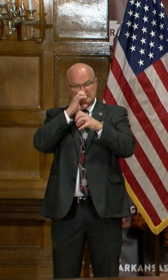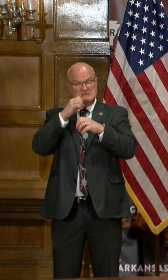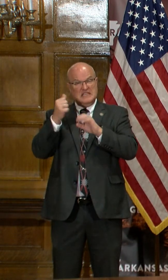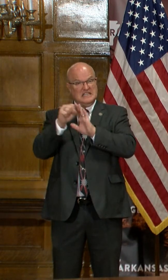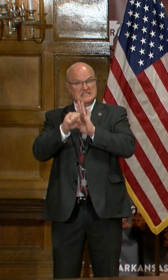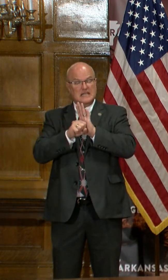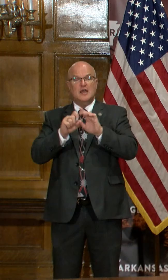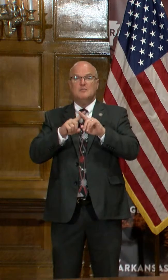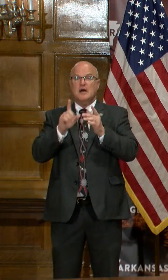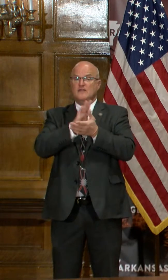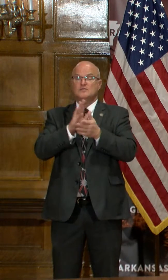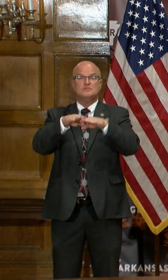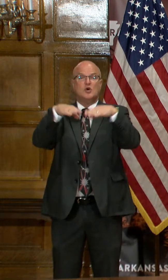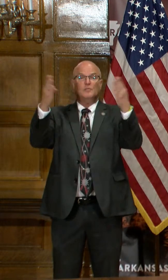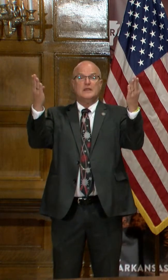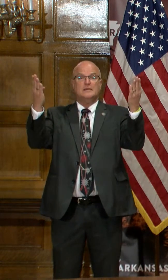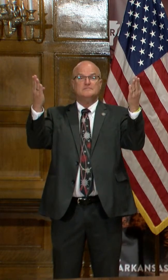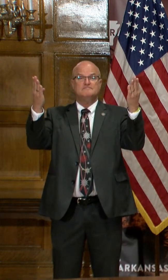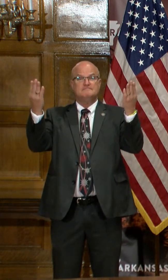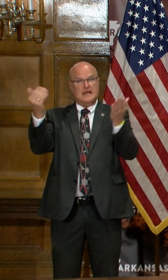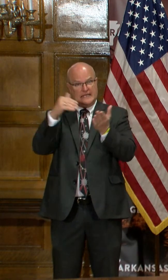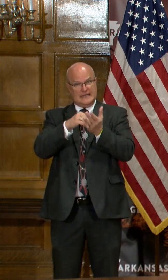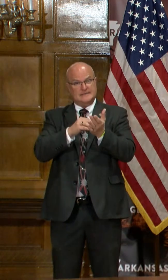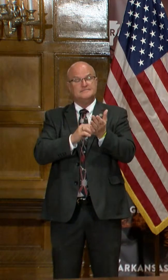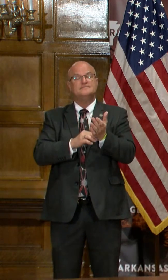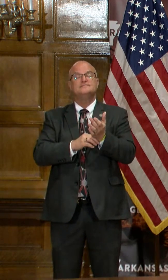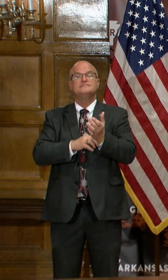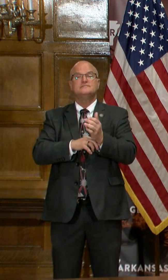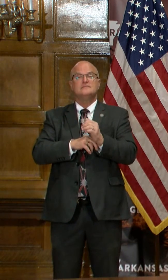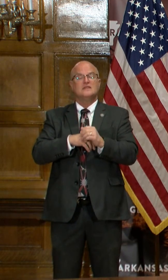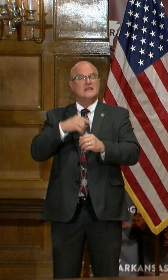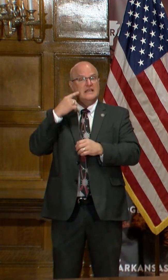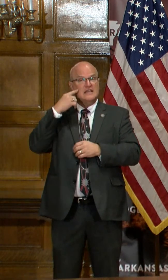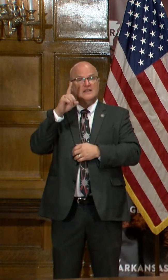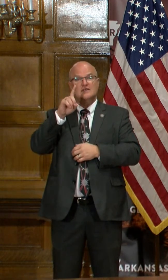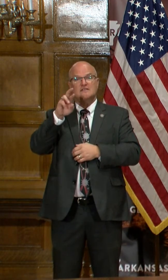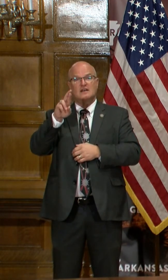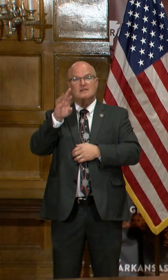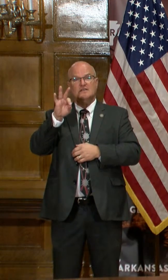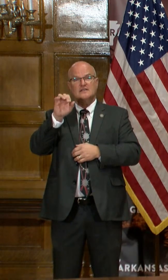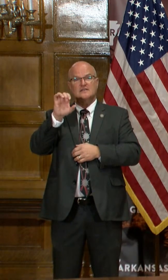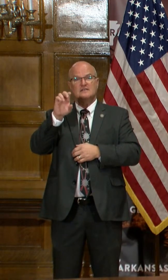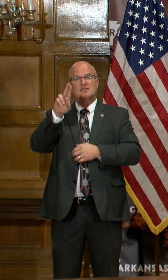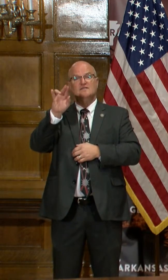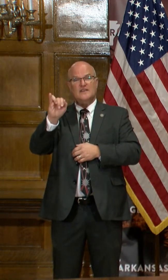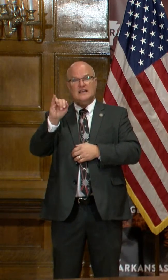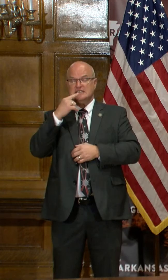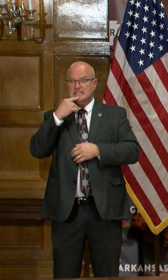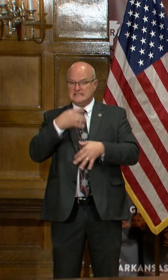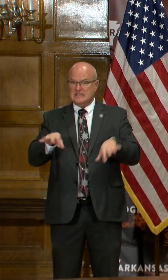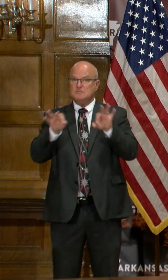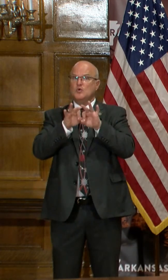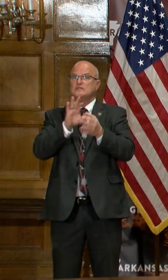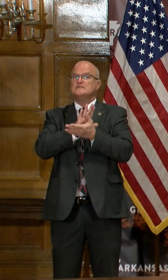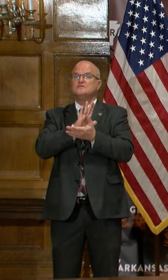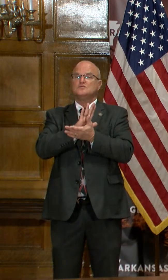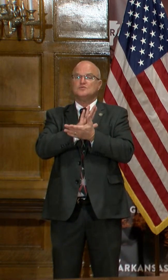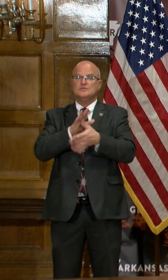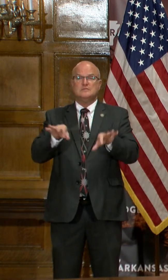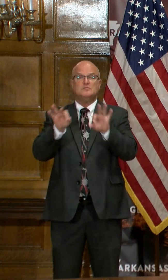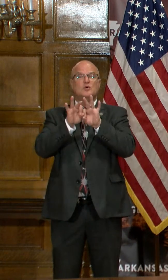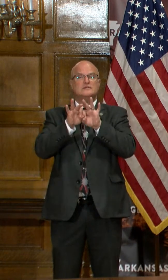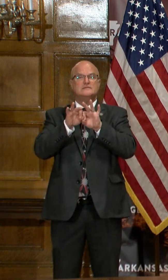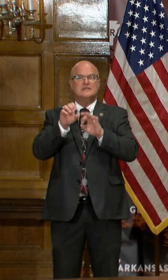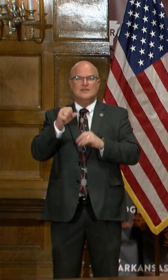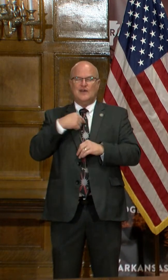they've opened up the schools in New York City again. You hear Dr. Fauci articulating the importance of schools, and so